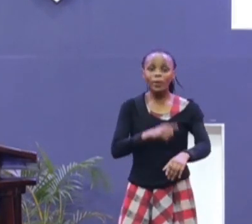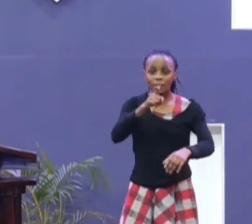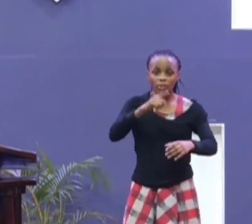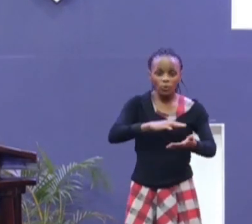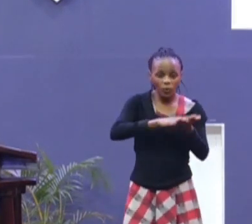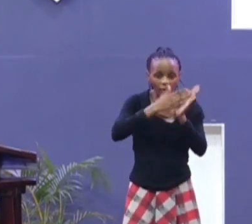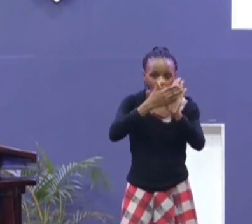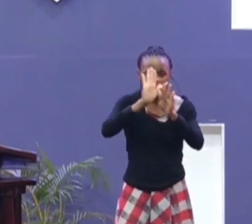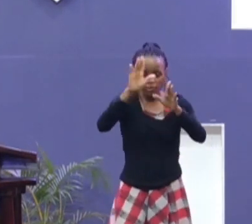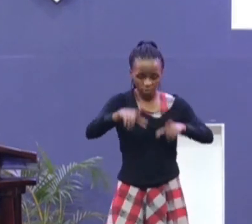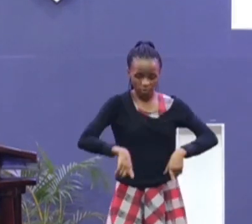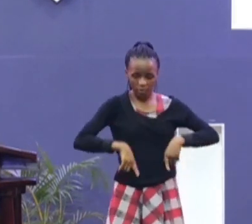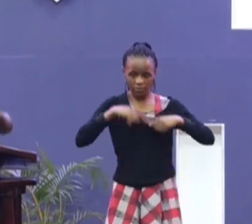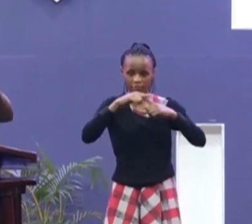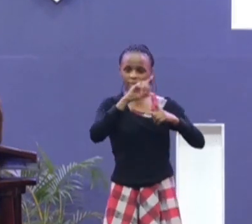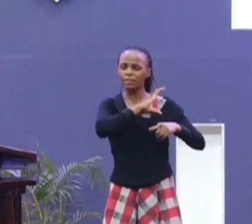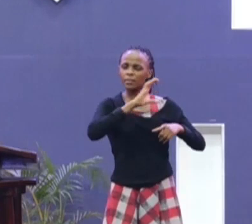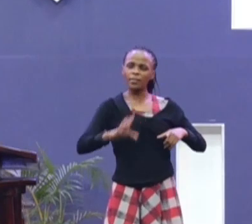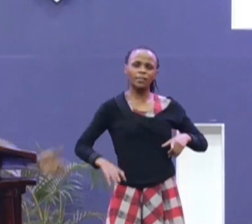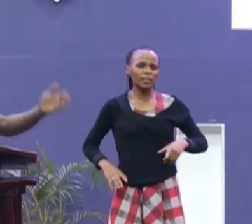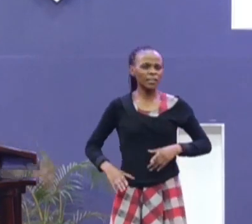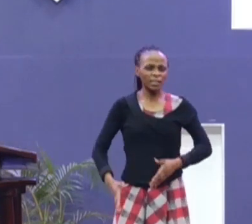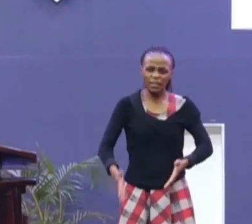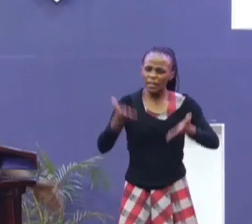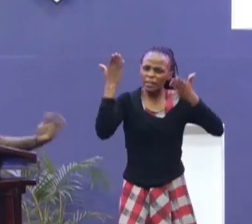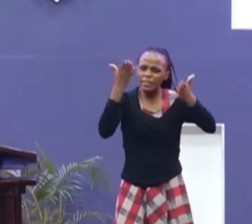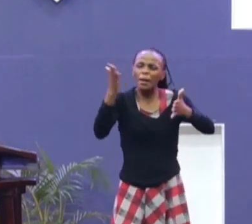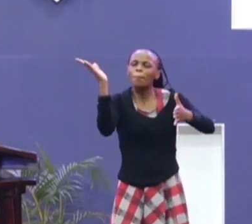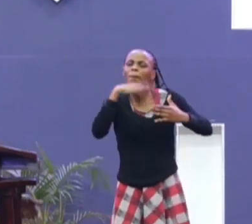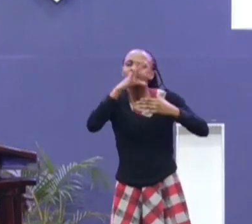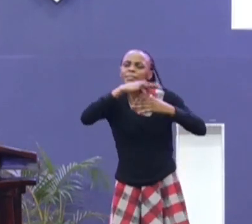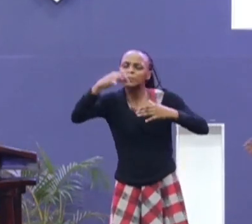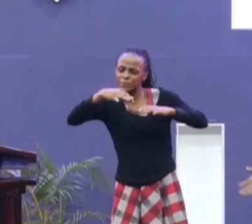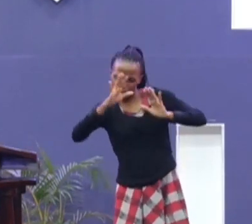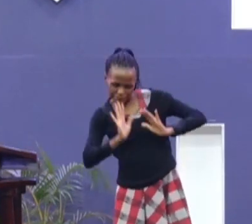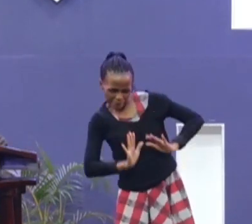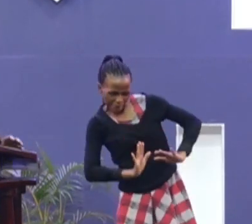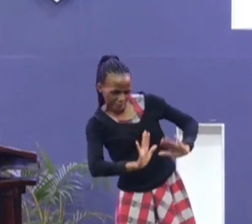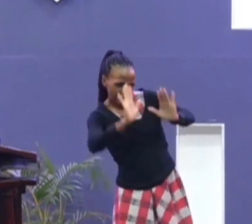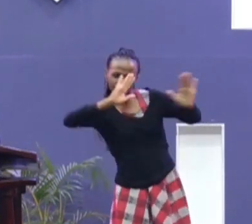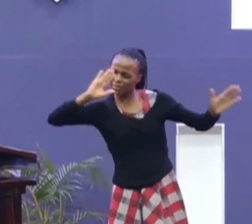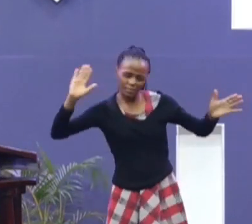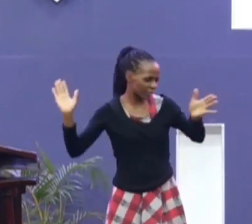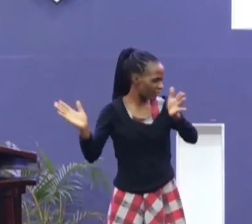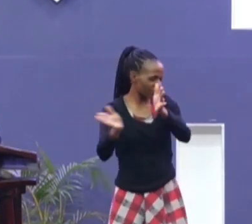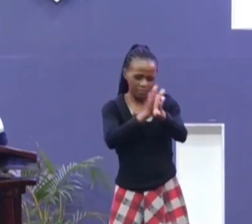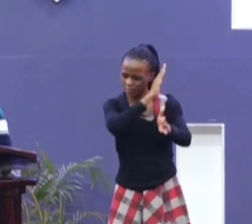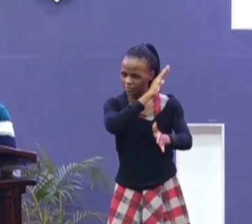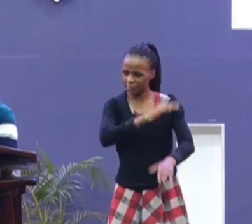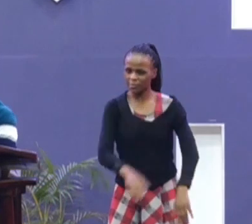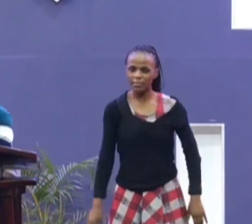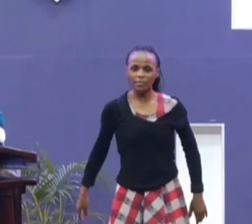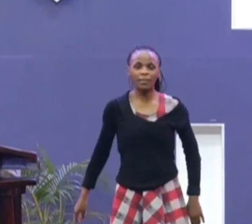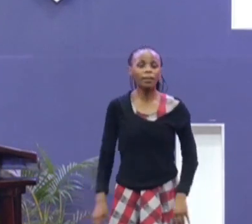Christ, bwe wawaayo obulamu bwe eri Kristo, there are demons that went away there and then. Waliwo dayimoni ezaakuvaako mbagirawo.